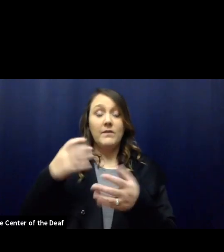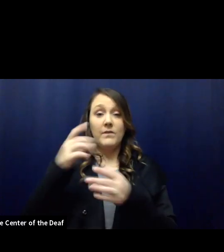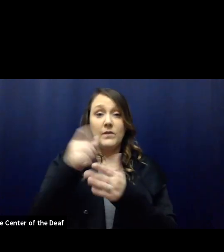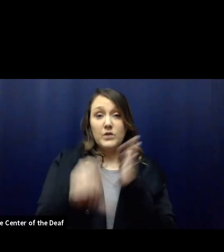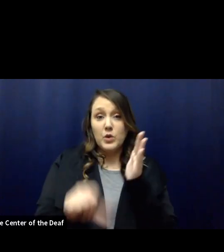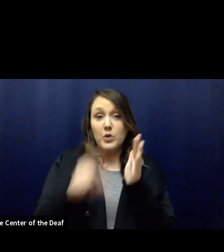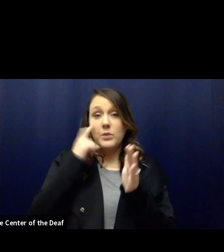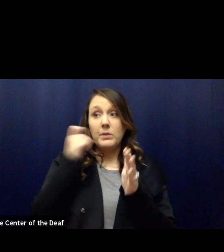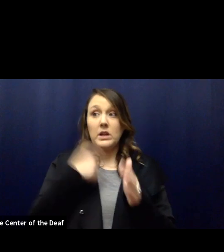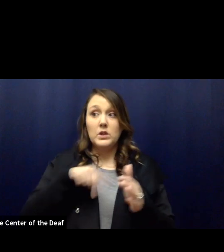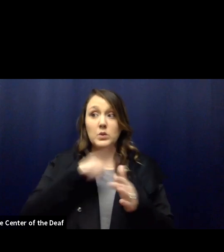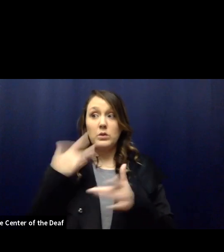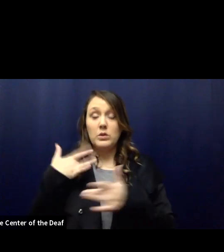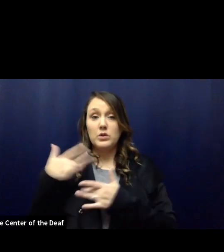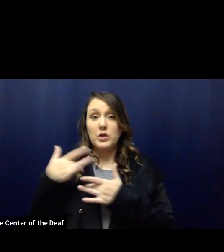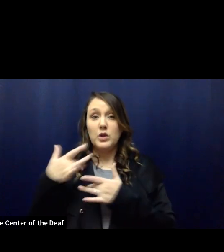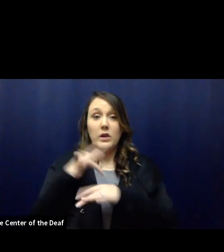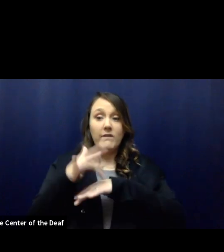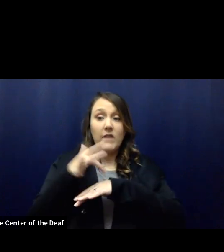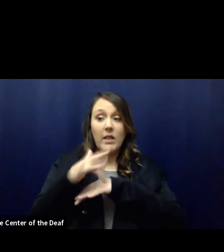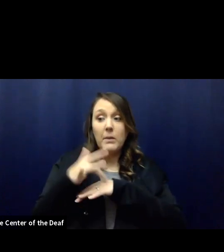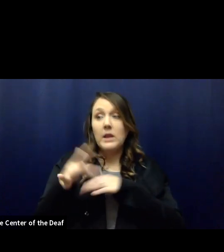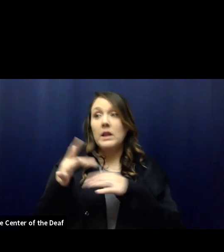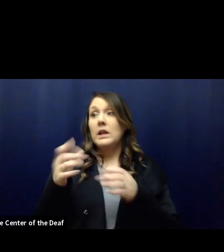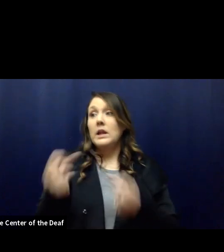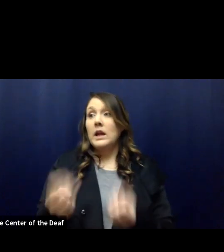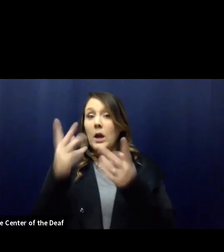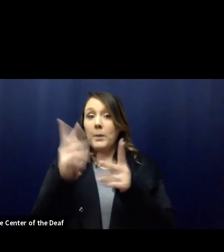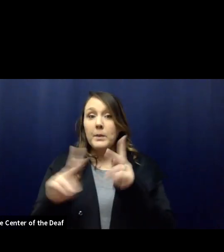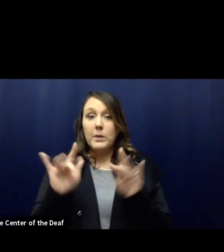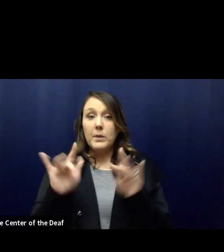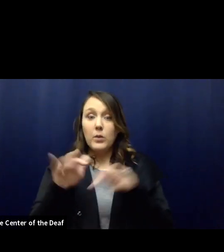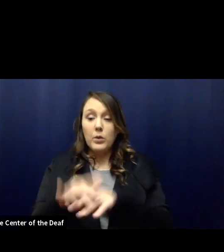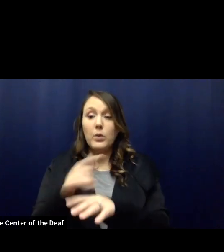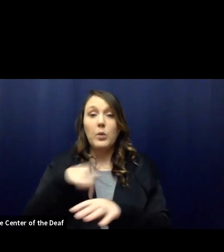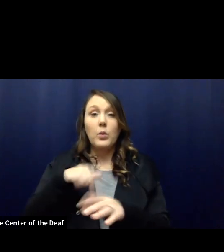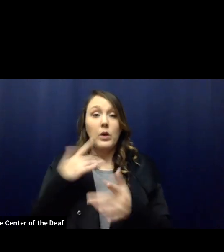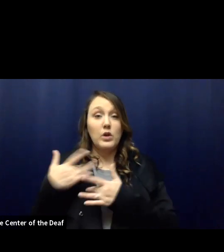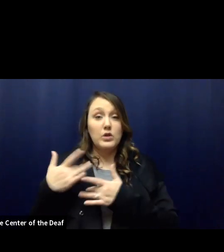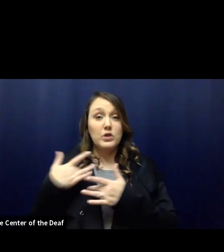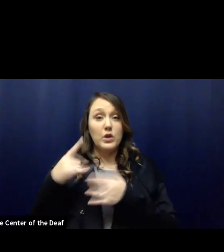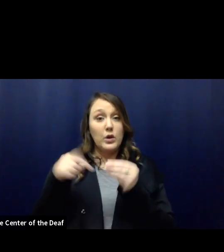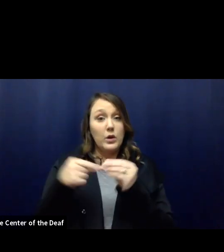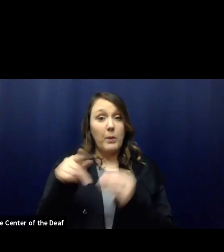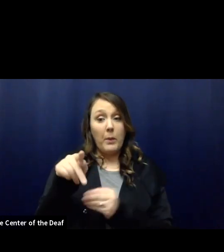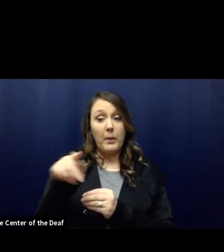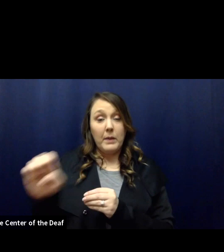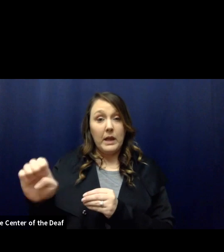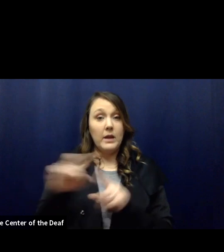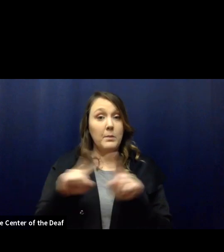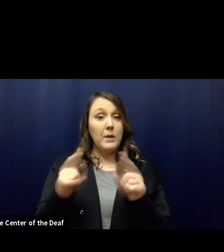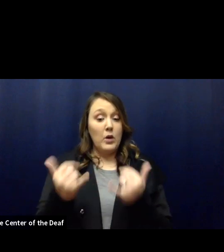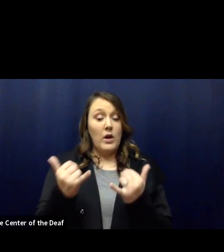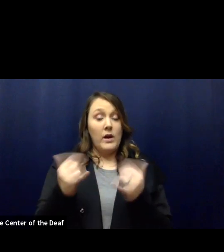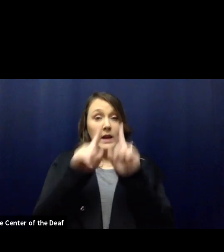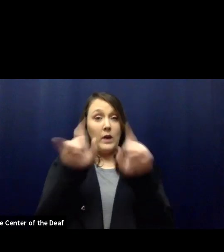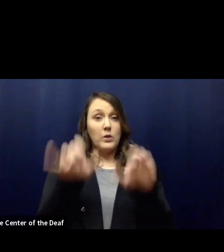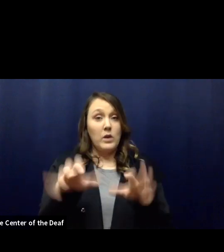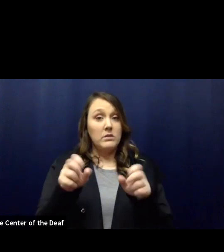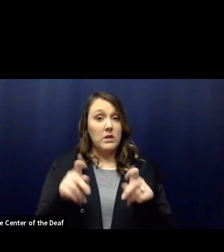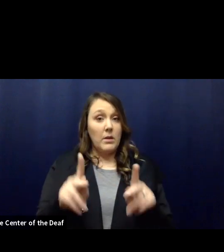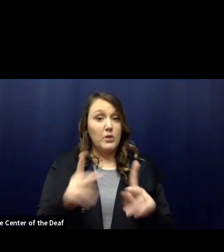availability. We were concerned about capacity and we were concerned about PPE supplies. Right now, our testing opportunities continue